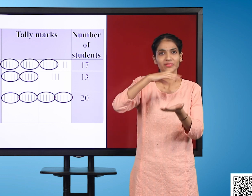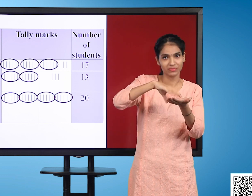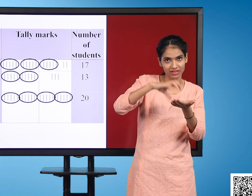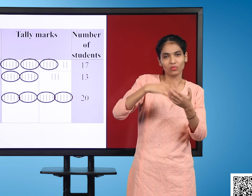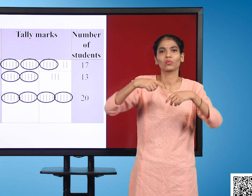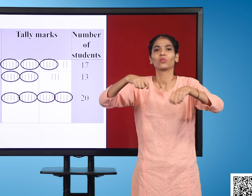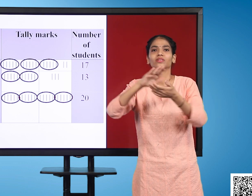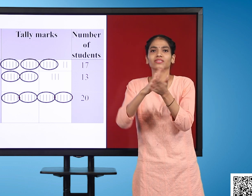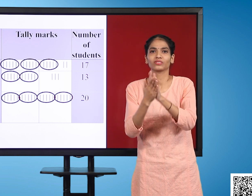Both rice and chapati,